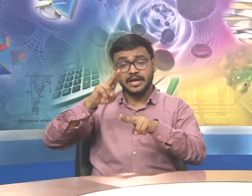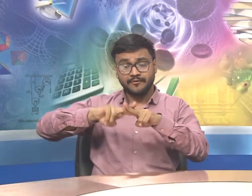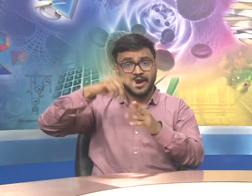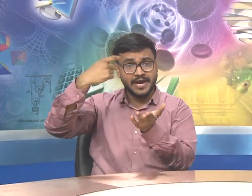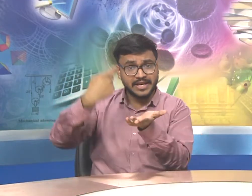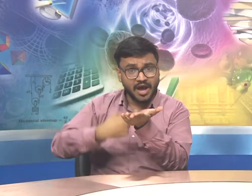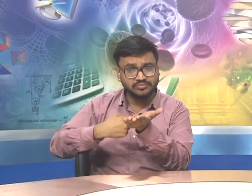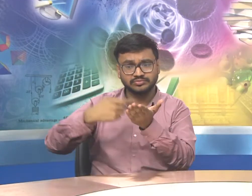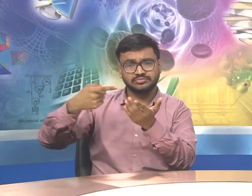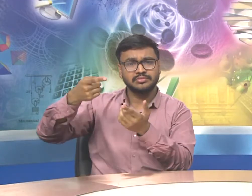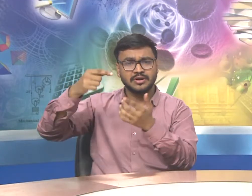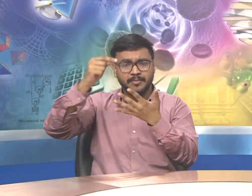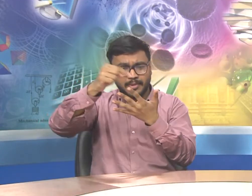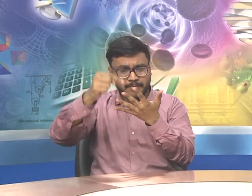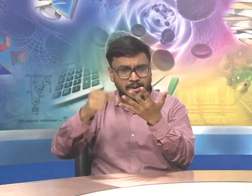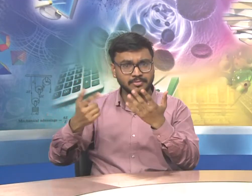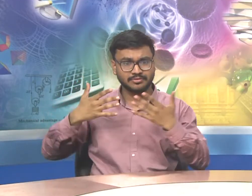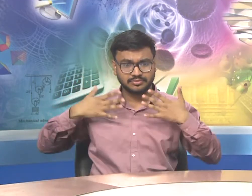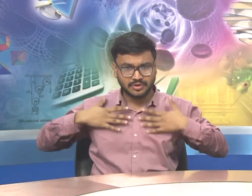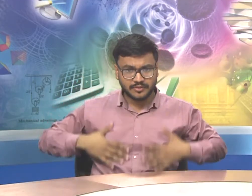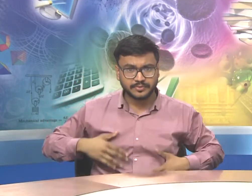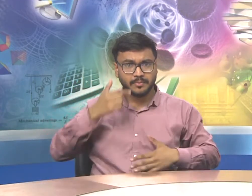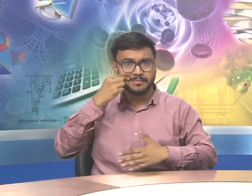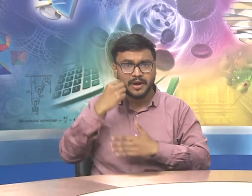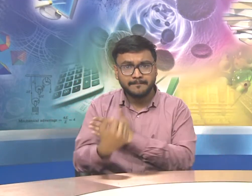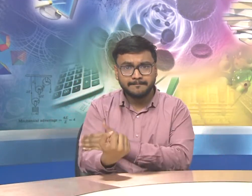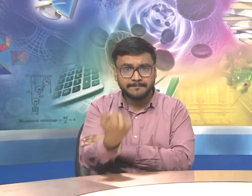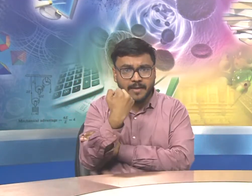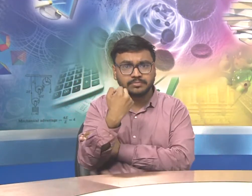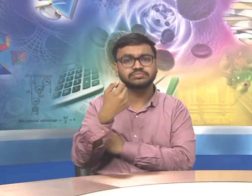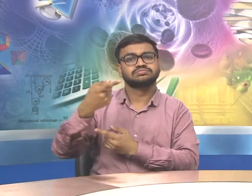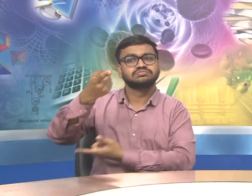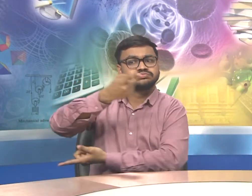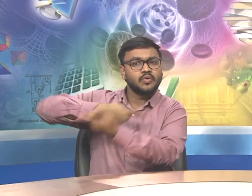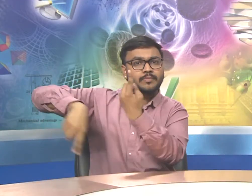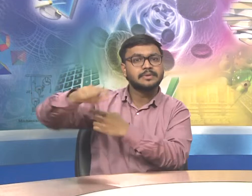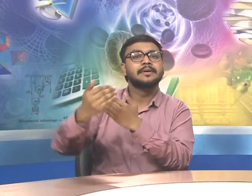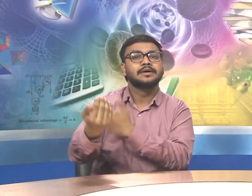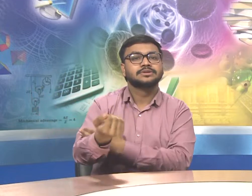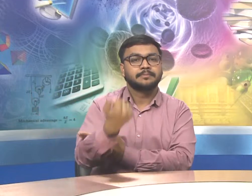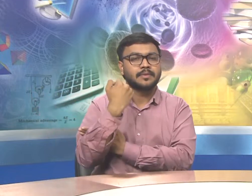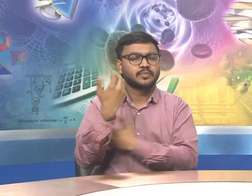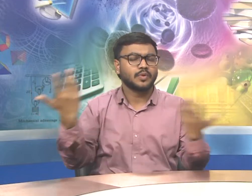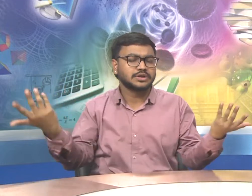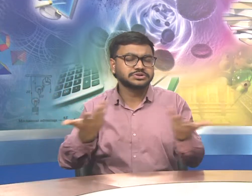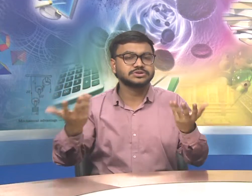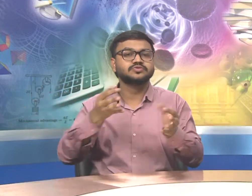the Constitution and protector of fundamental rights.